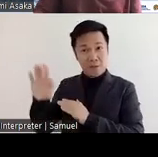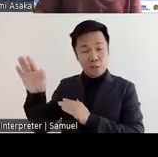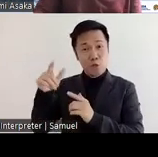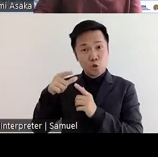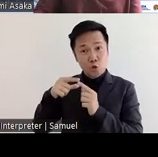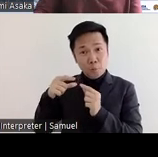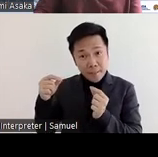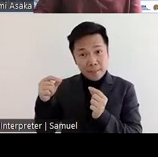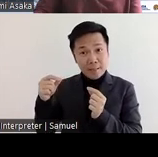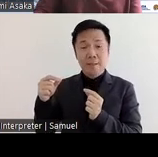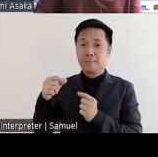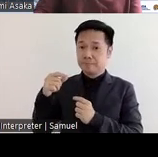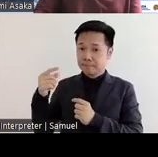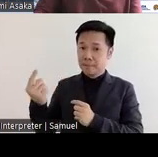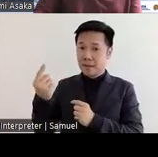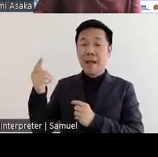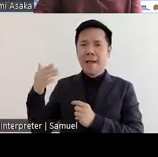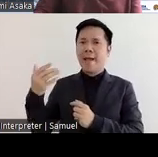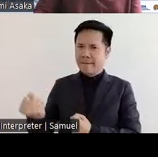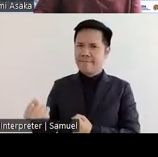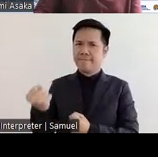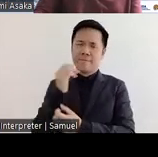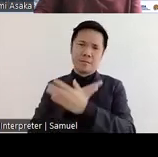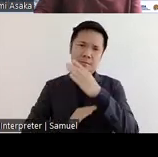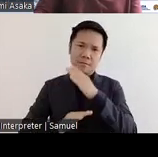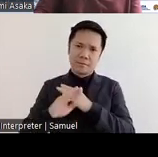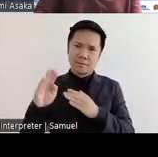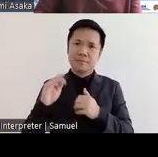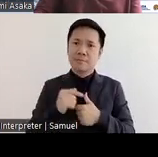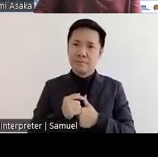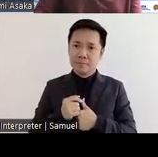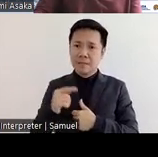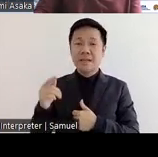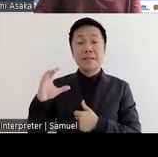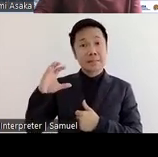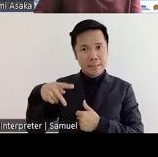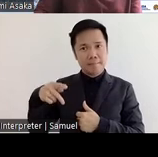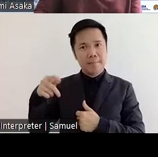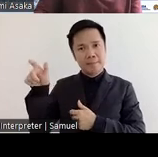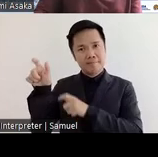by people with significant impairments, especially with people with cerebral palsy.